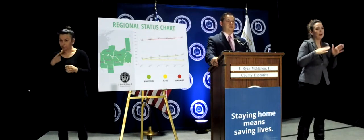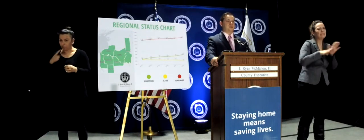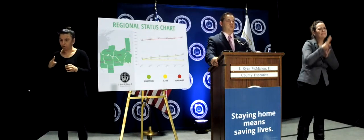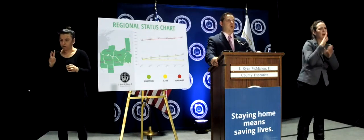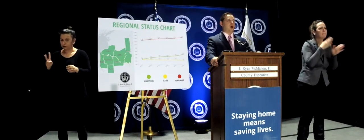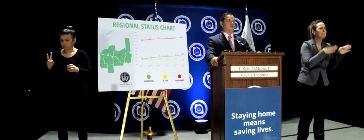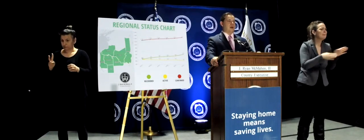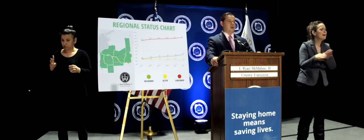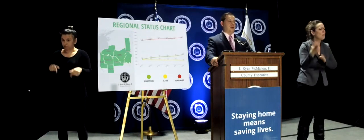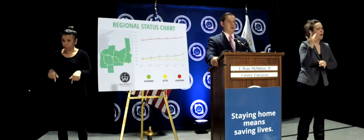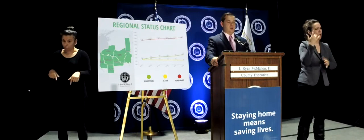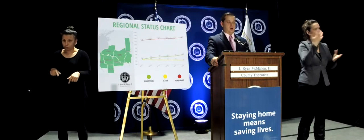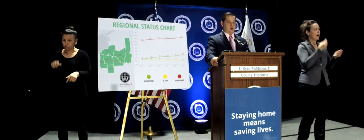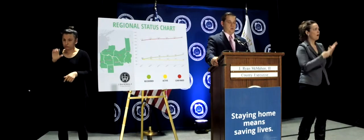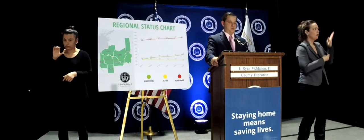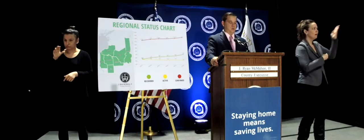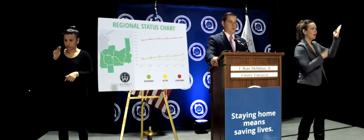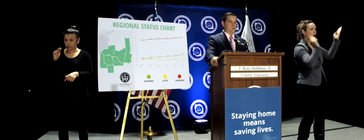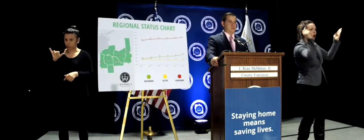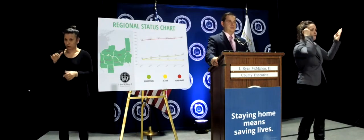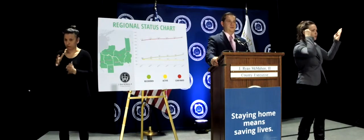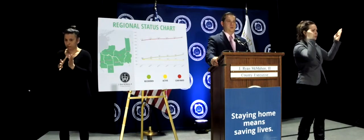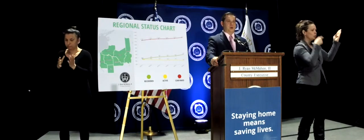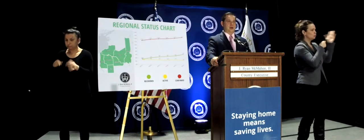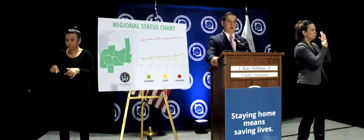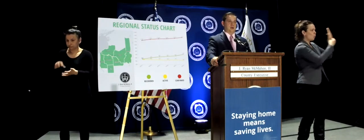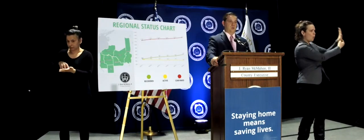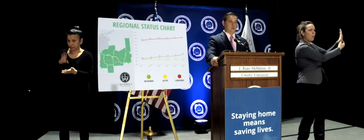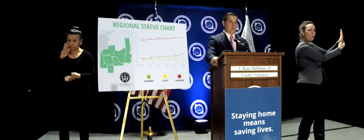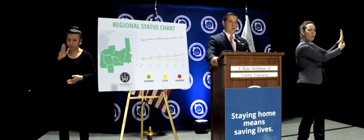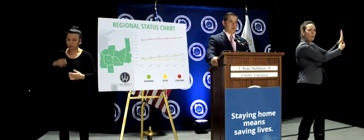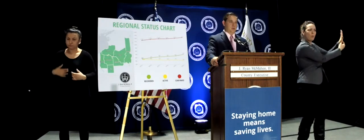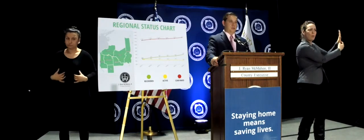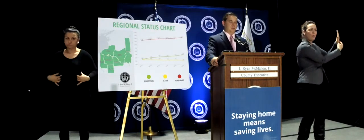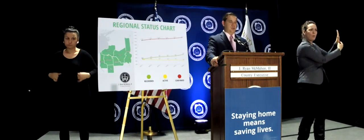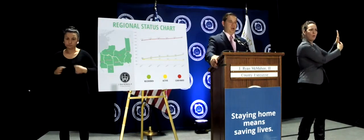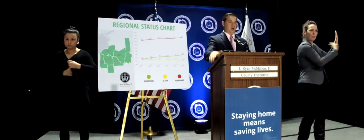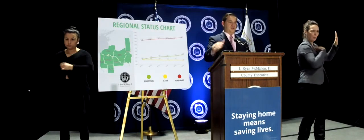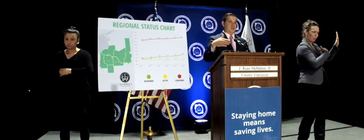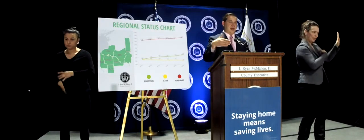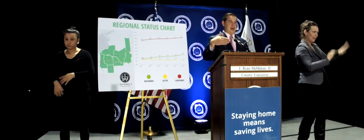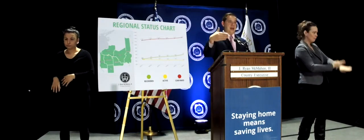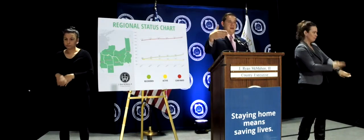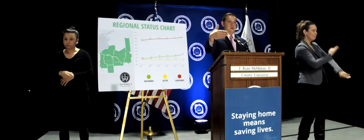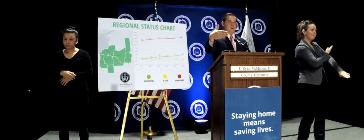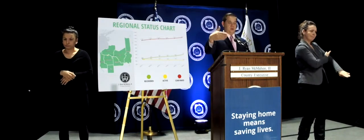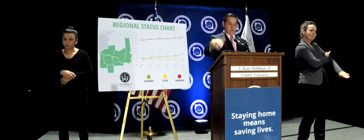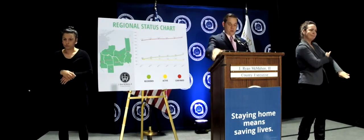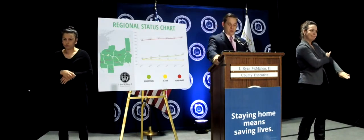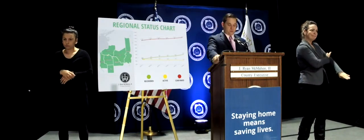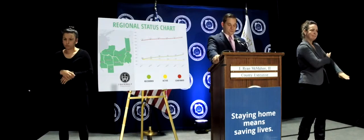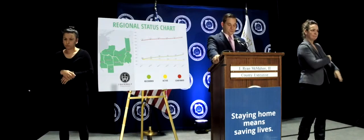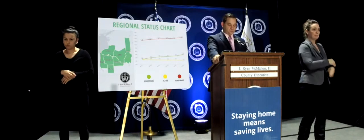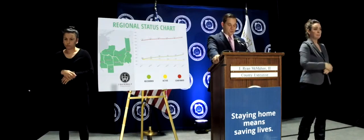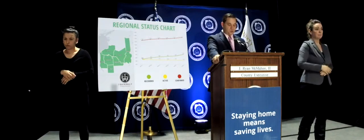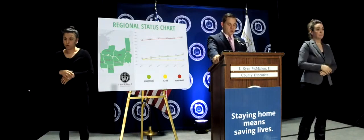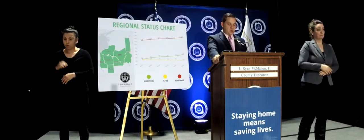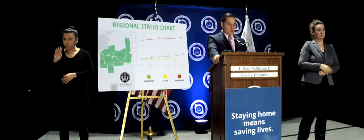and essentially the Mohawk Valley, with Tony Picenti from Oneida County really leading the charge for that end of our